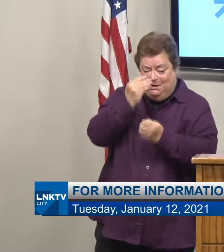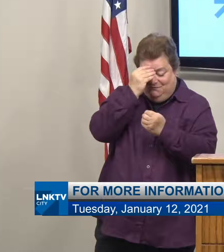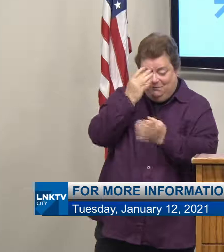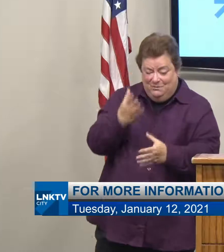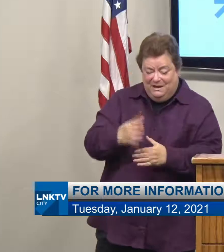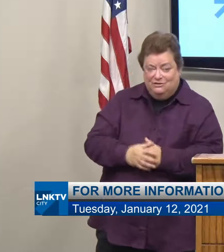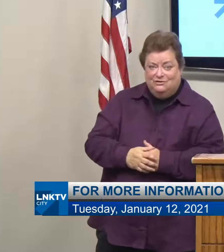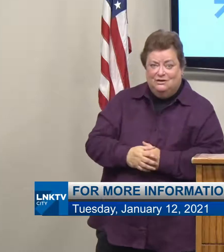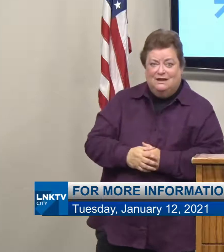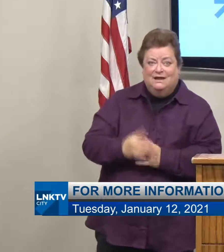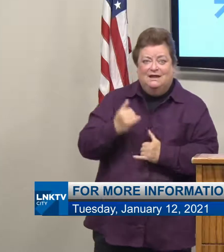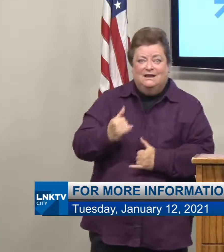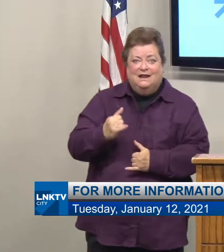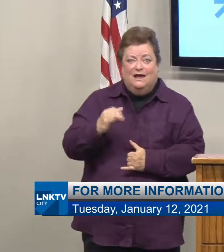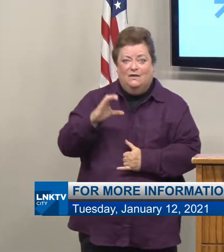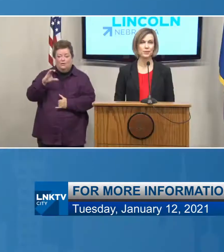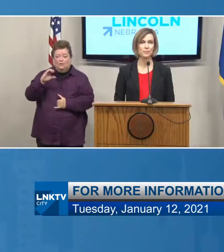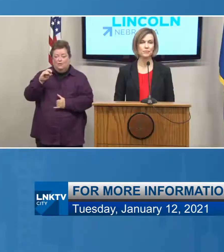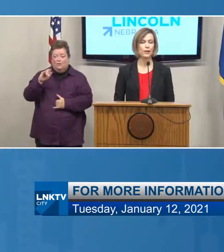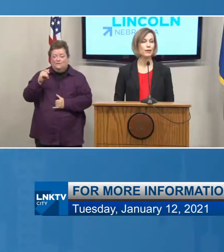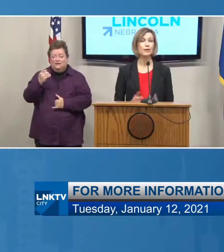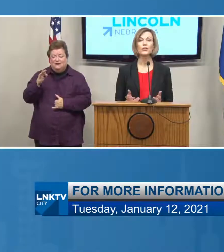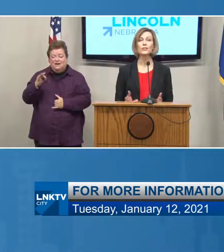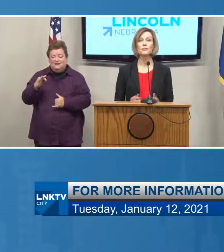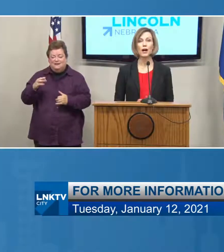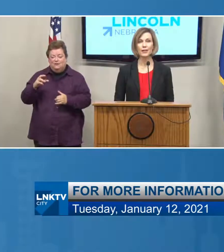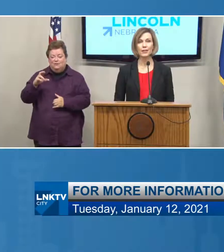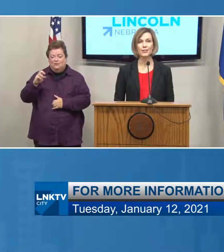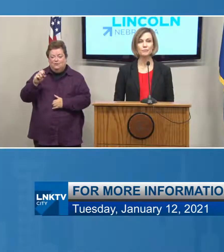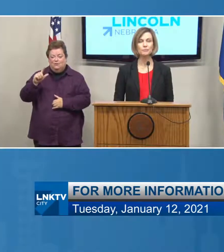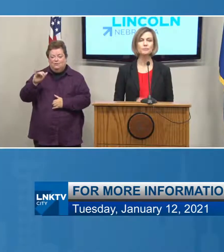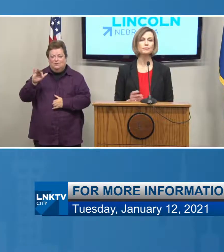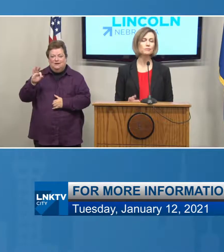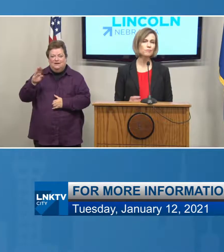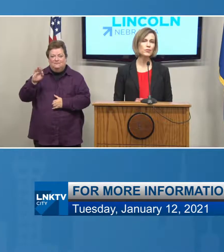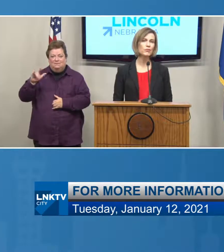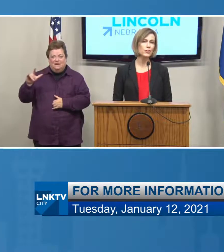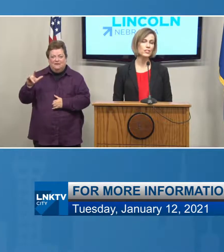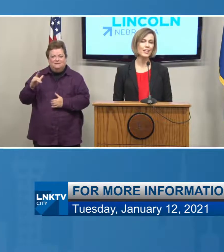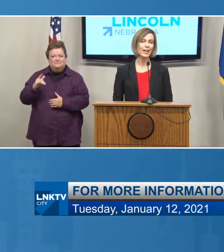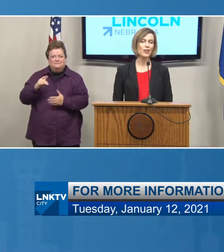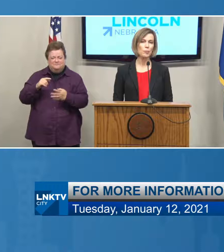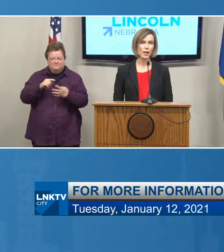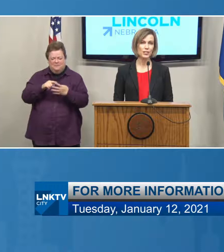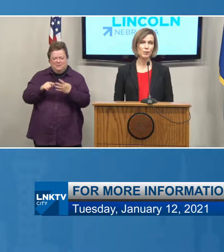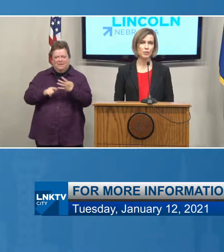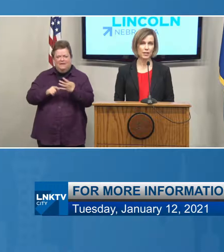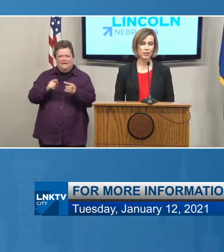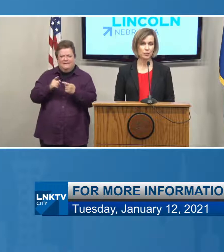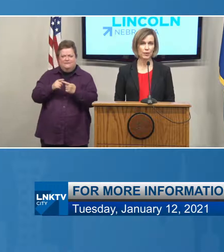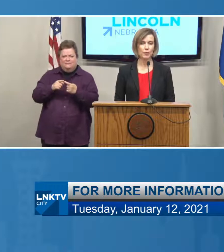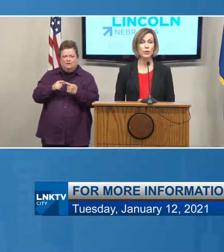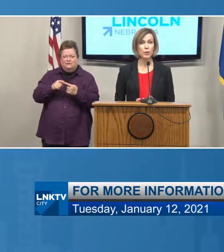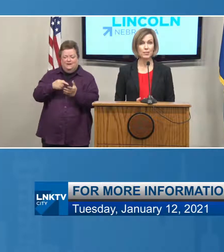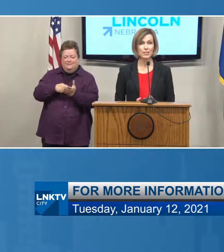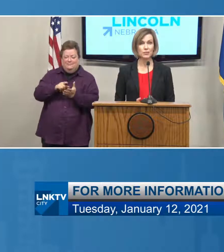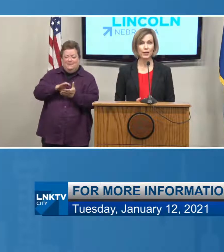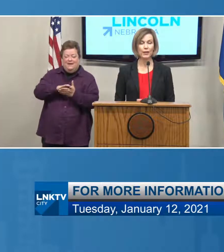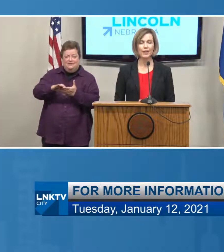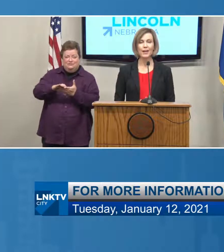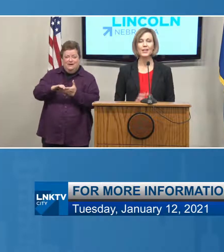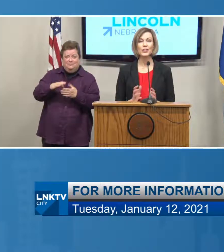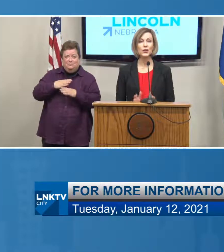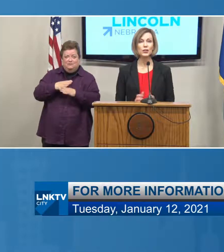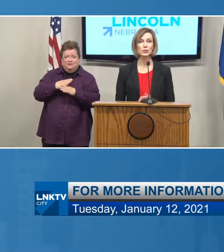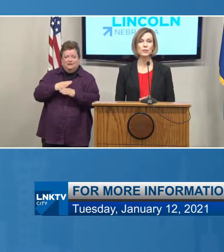federal COVID-19 relief bill go into effect. And here are some of the highlights. First, the Paycheck Protection Program reopens this